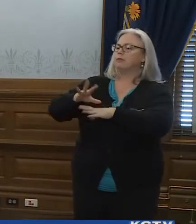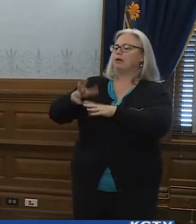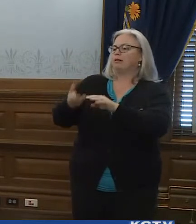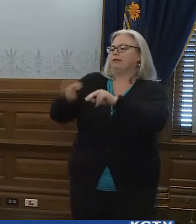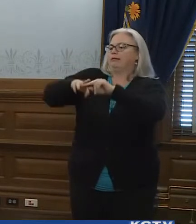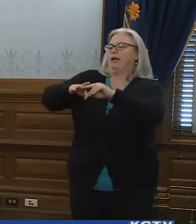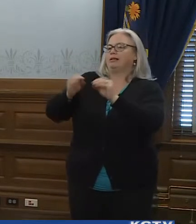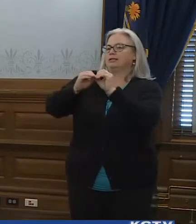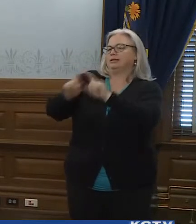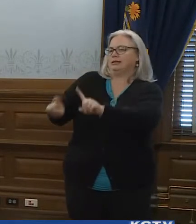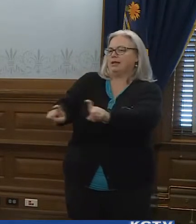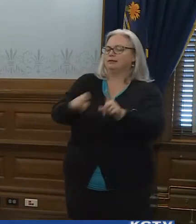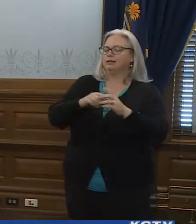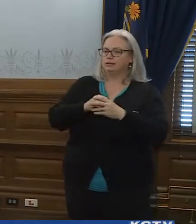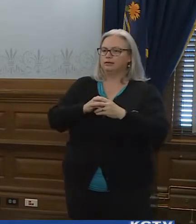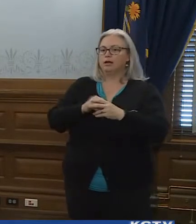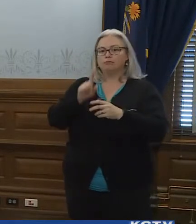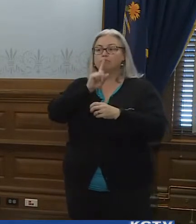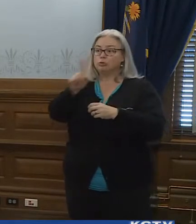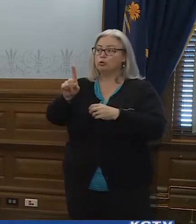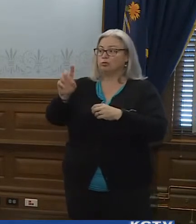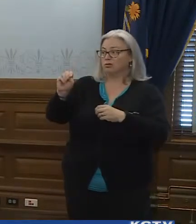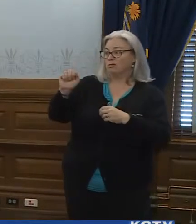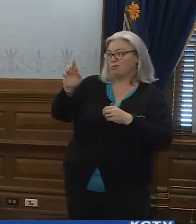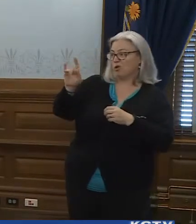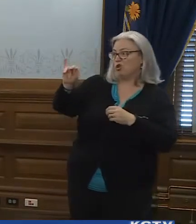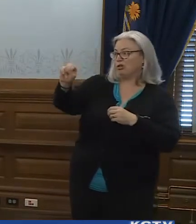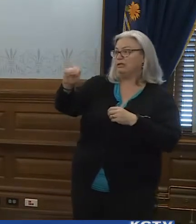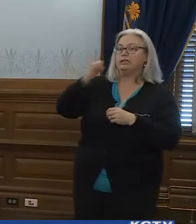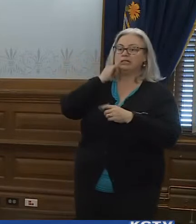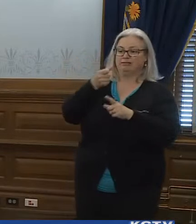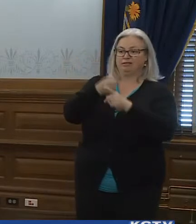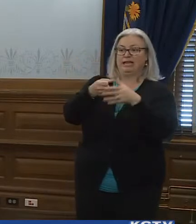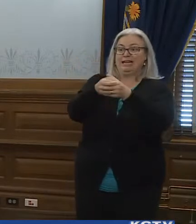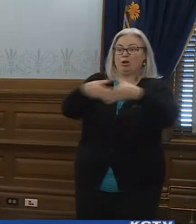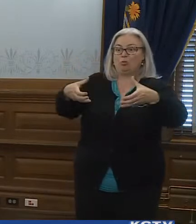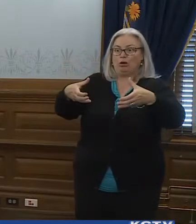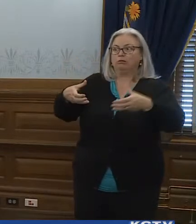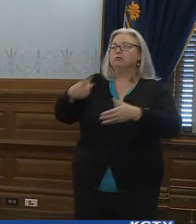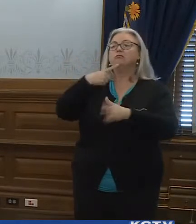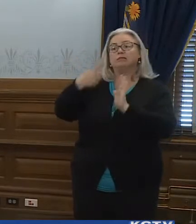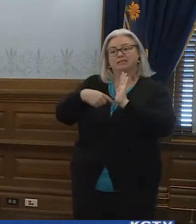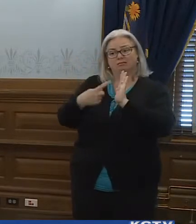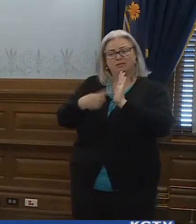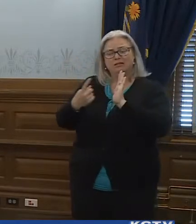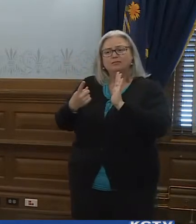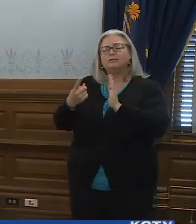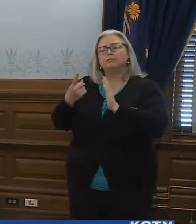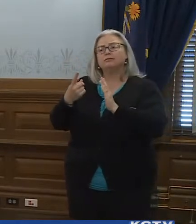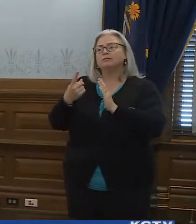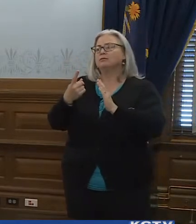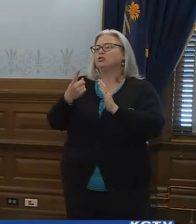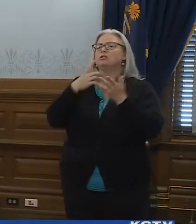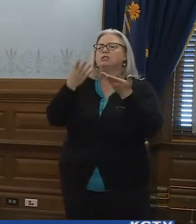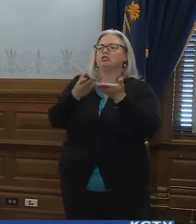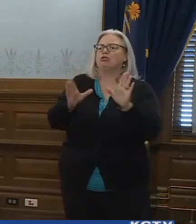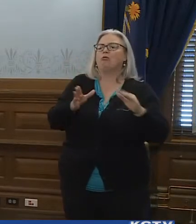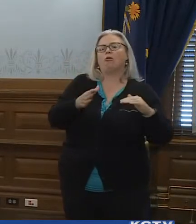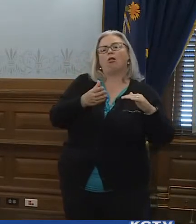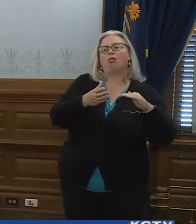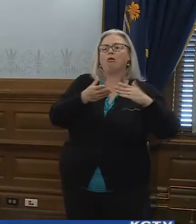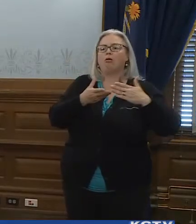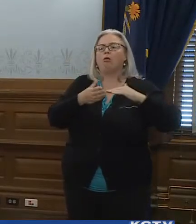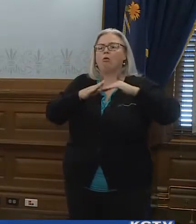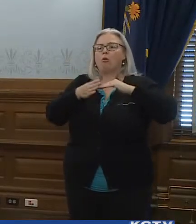testing. And it's especially true, Martin, when there's an outbreak, because sometimes it can be just a general increase